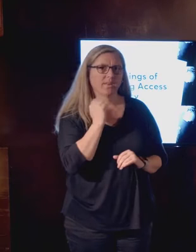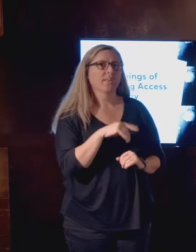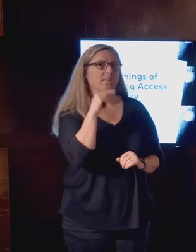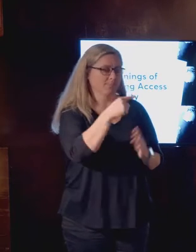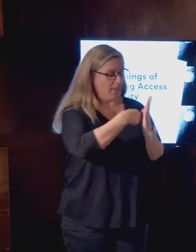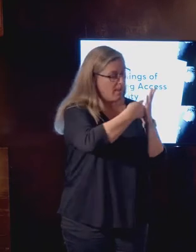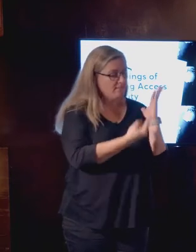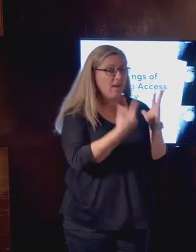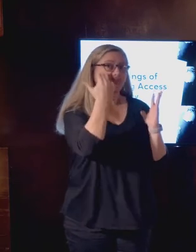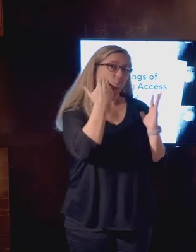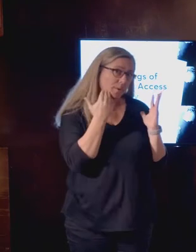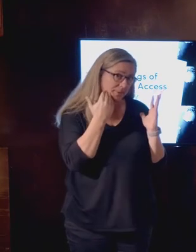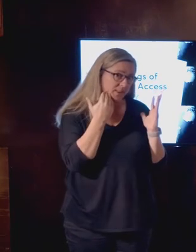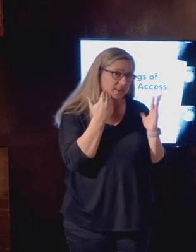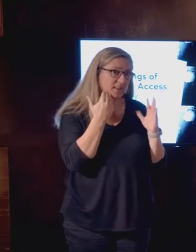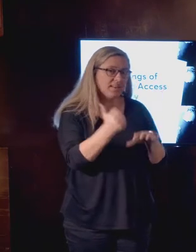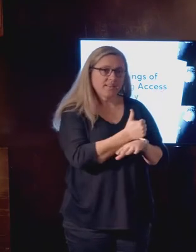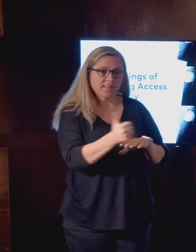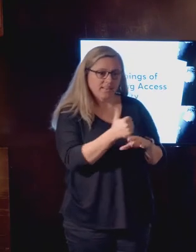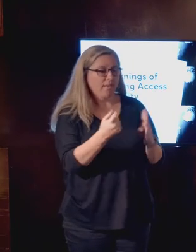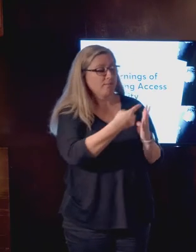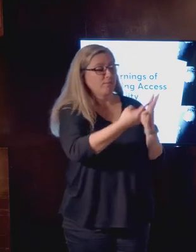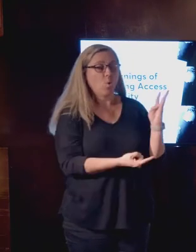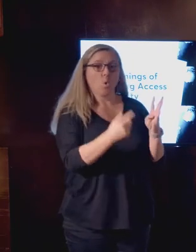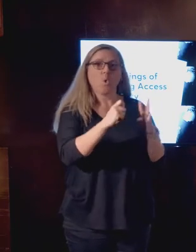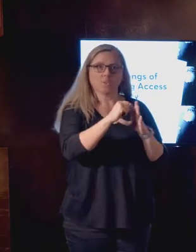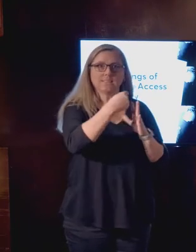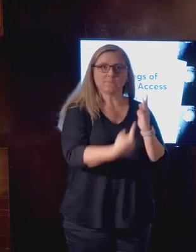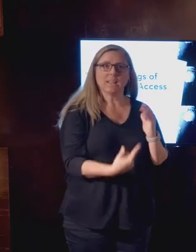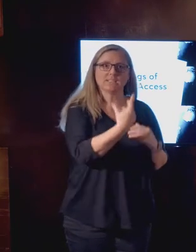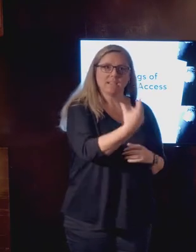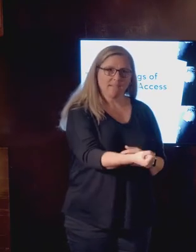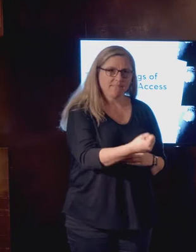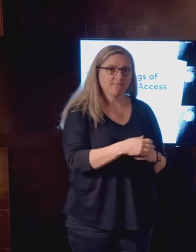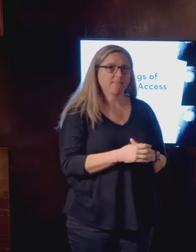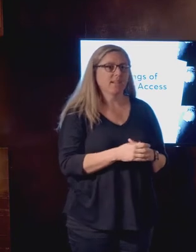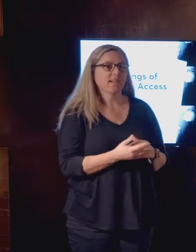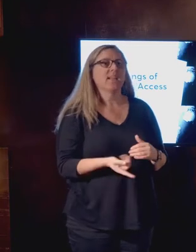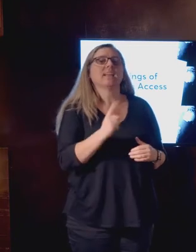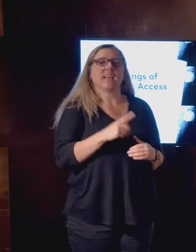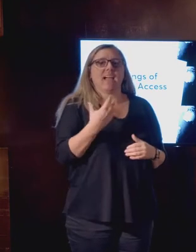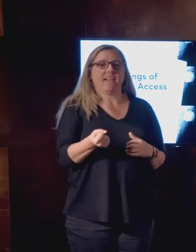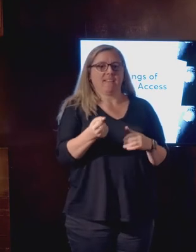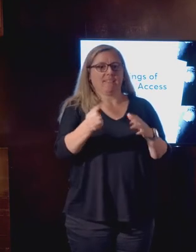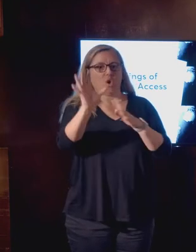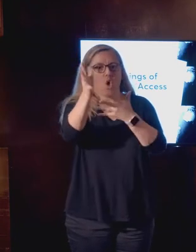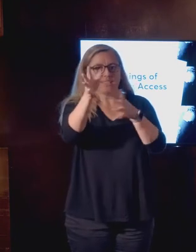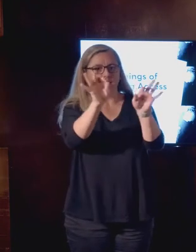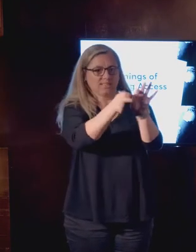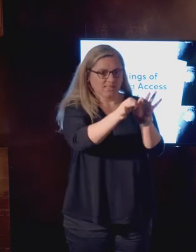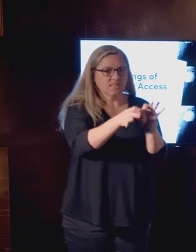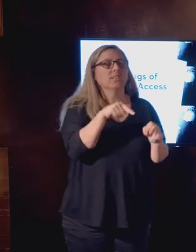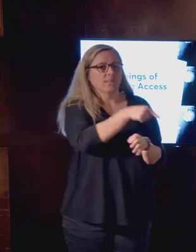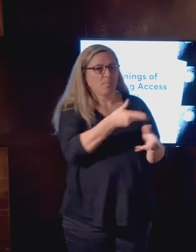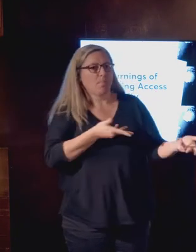five women in it and four of them had a disability, and we also had a Auslan interpreter who was also a